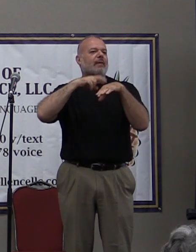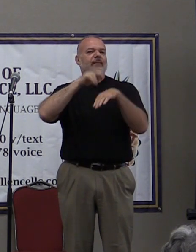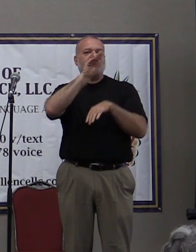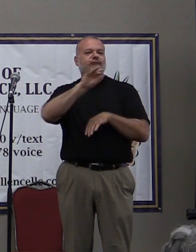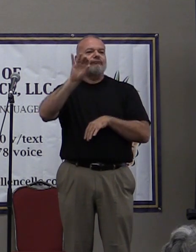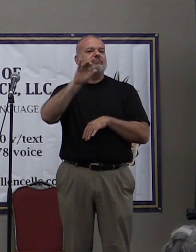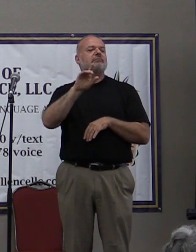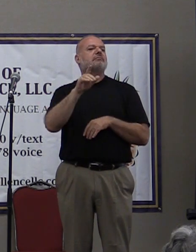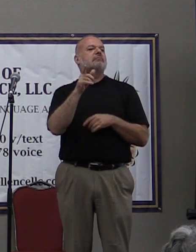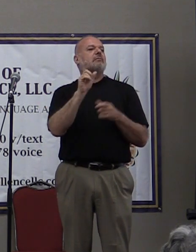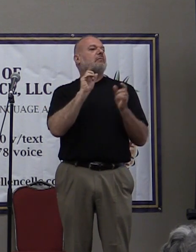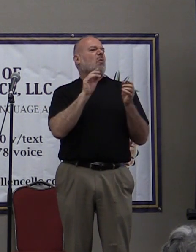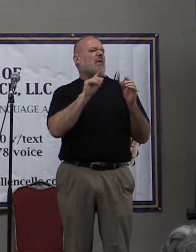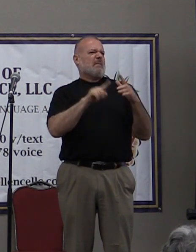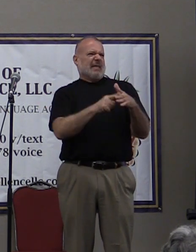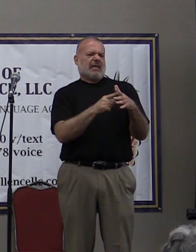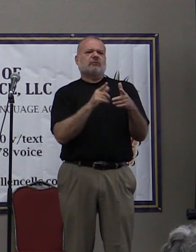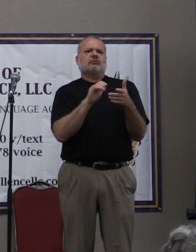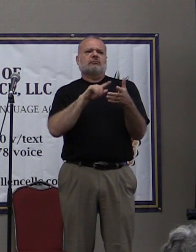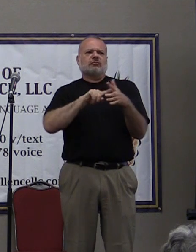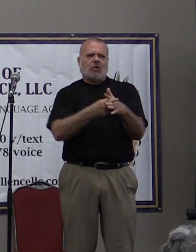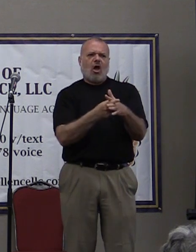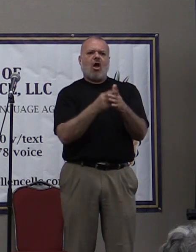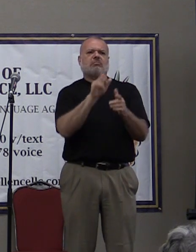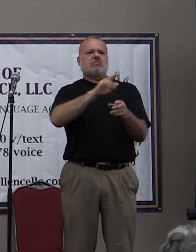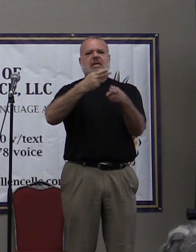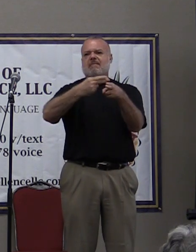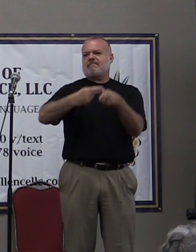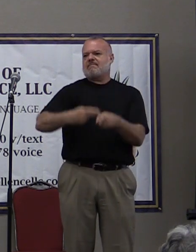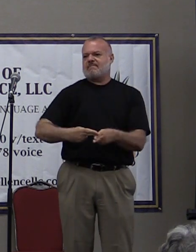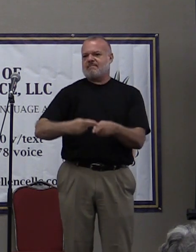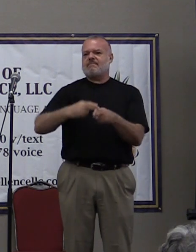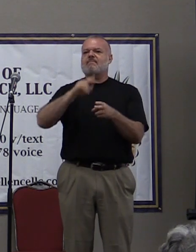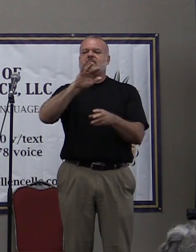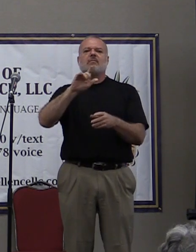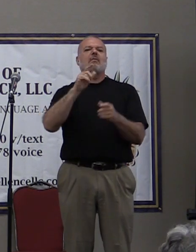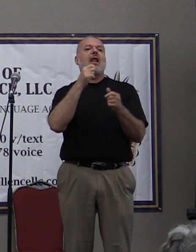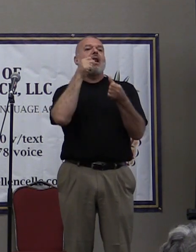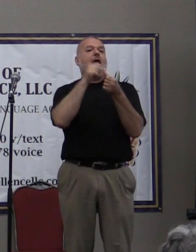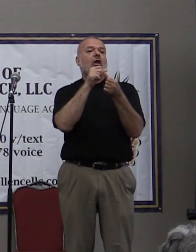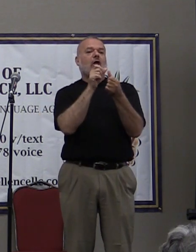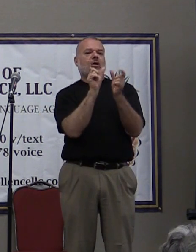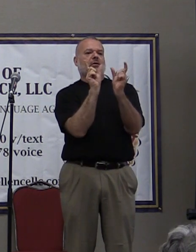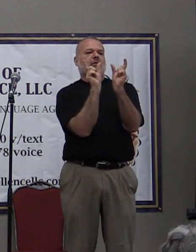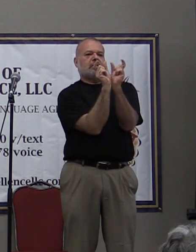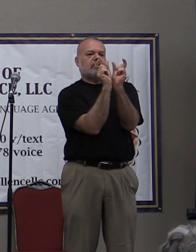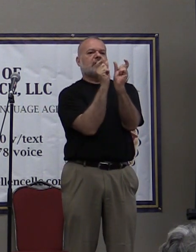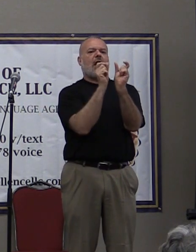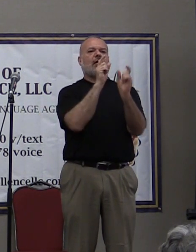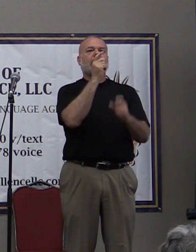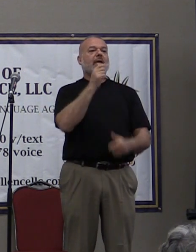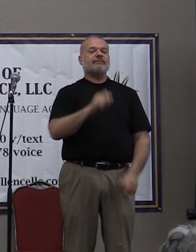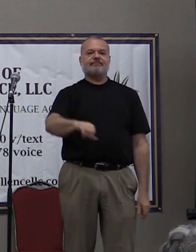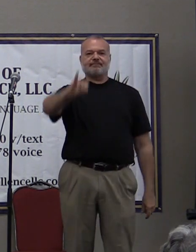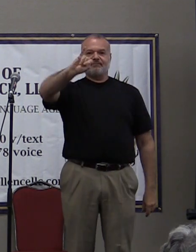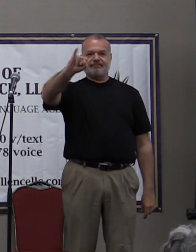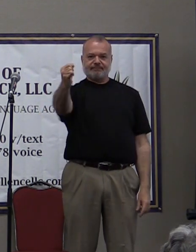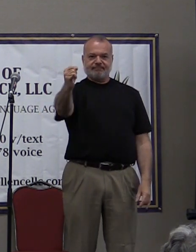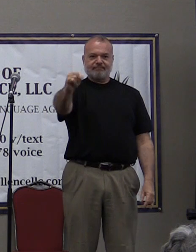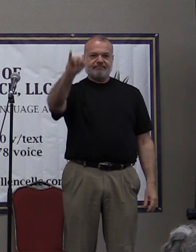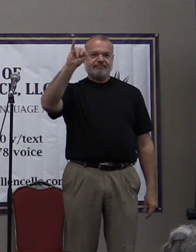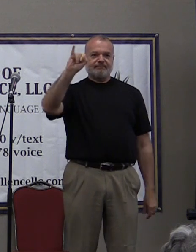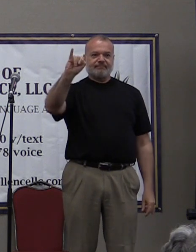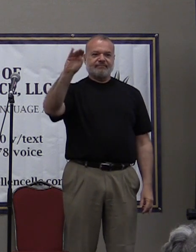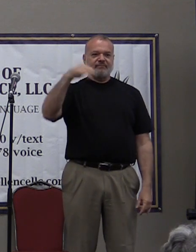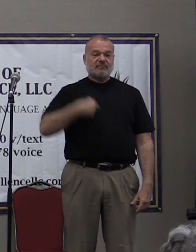depending on your style and your rhythm. So that's the beginner. Like how to put letters